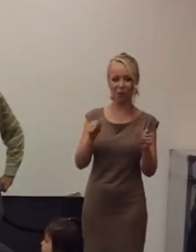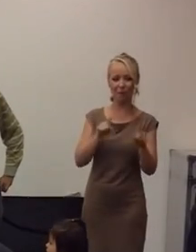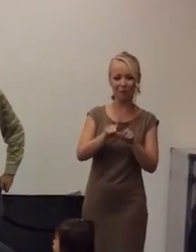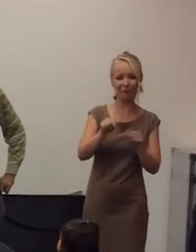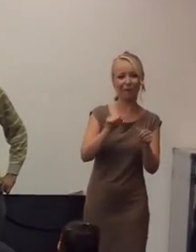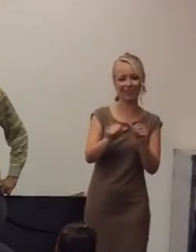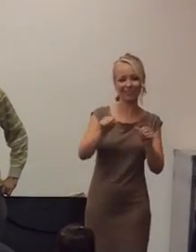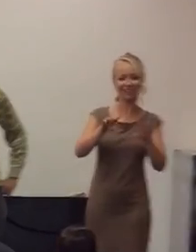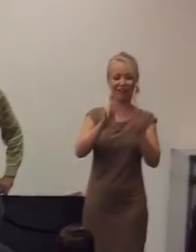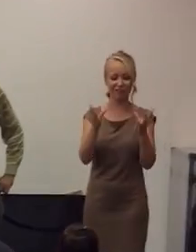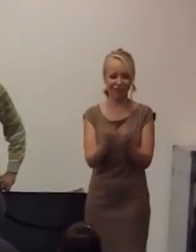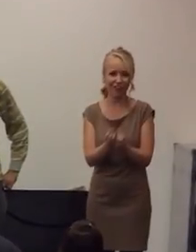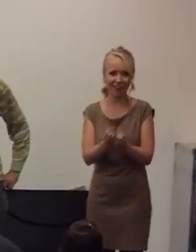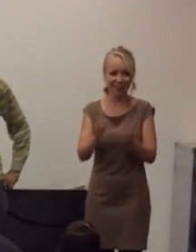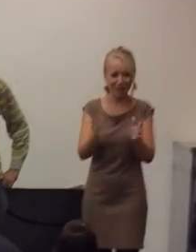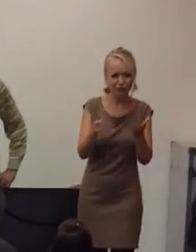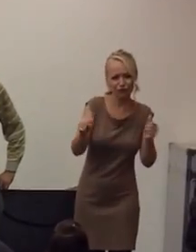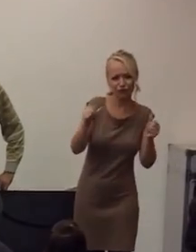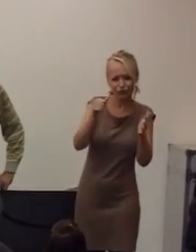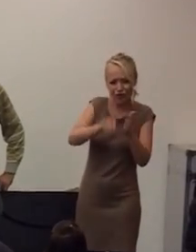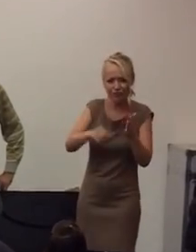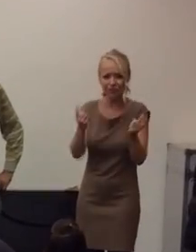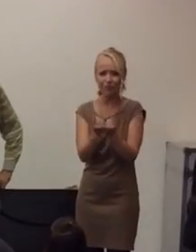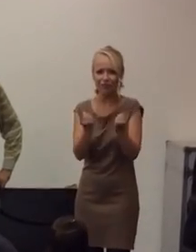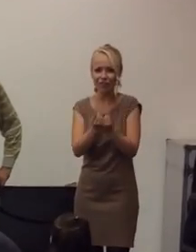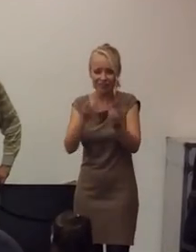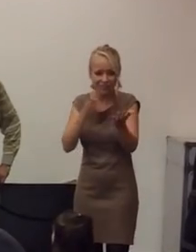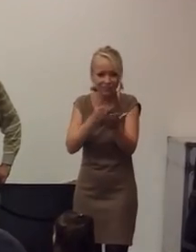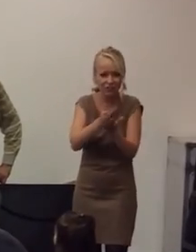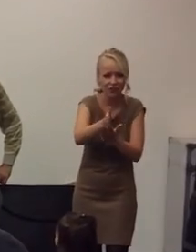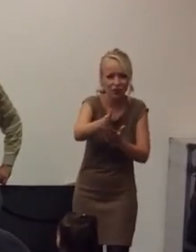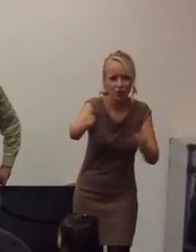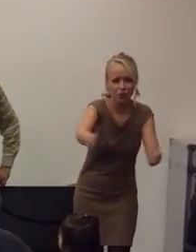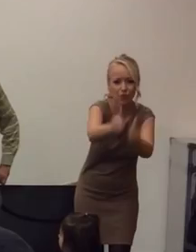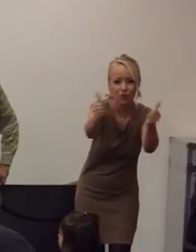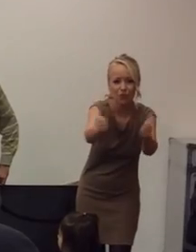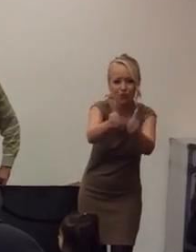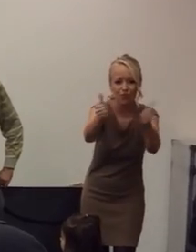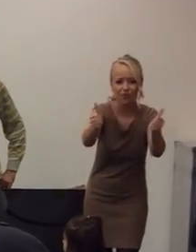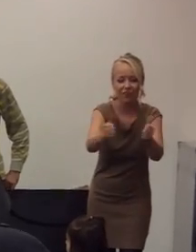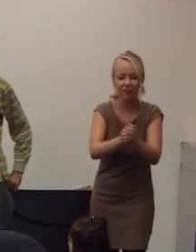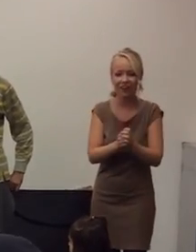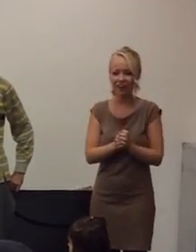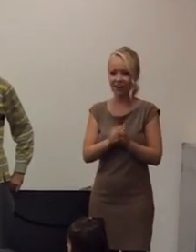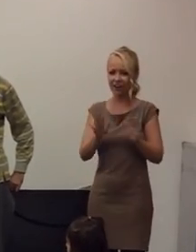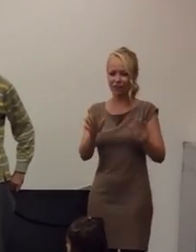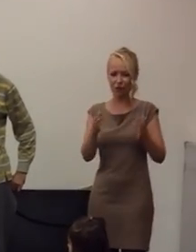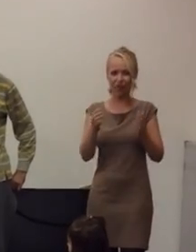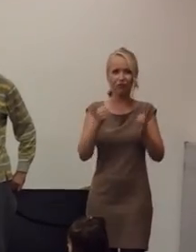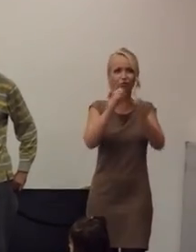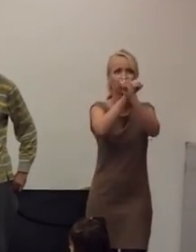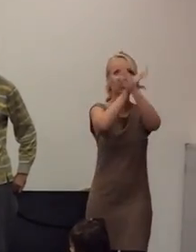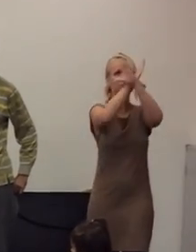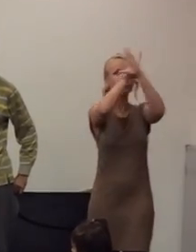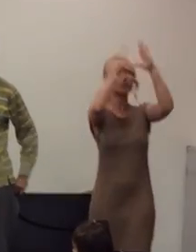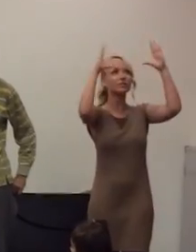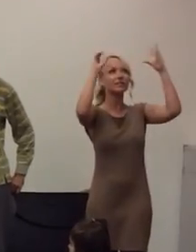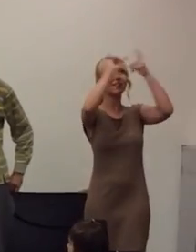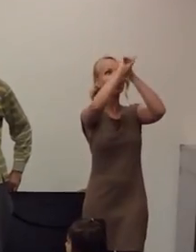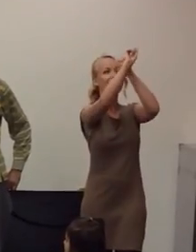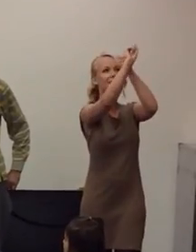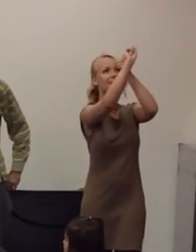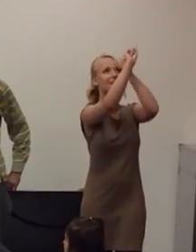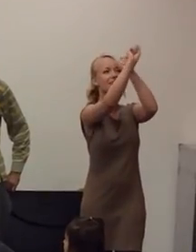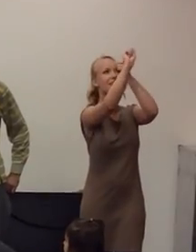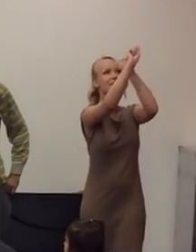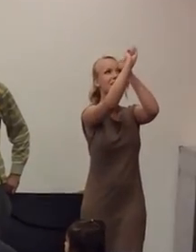do. If you start something, see it through. And if you have a dream,